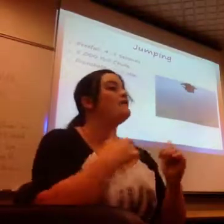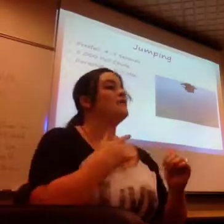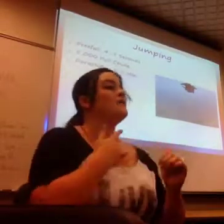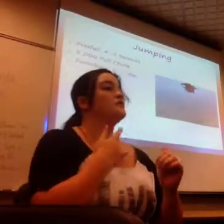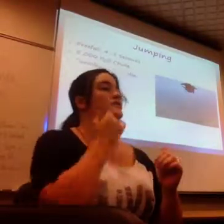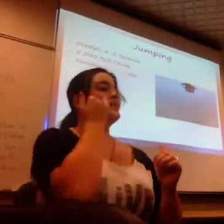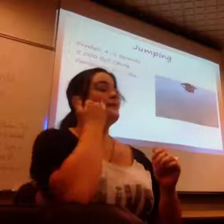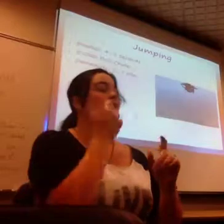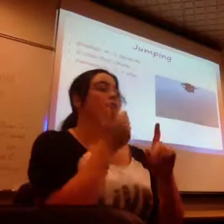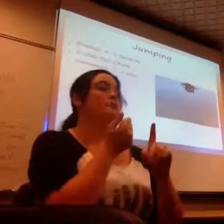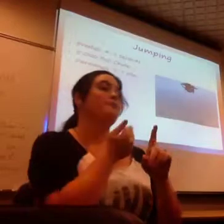they do that. And